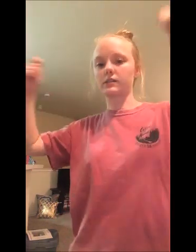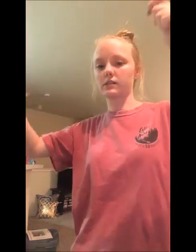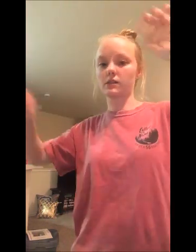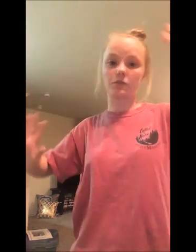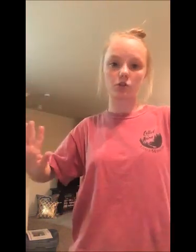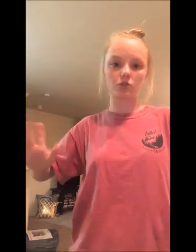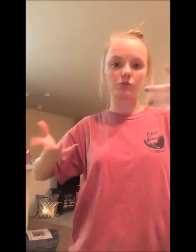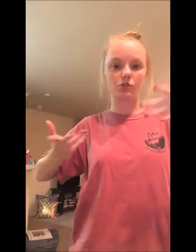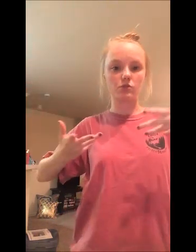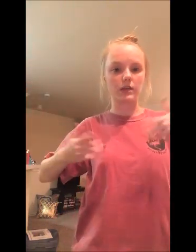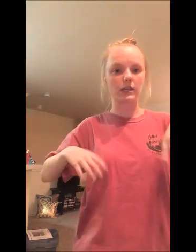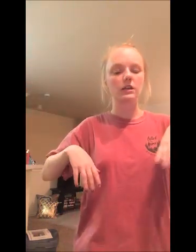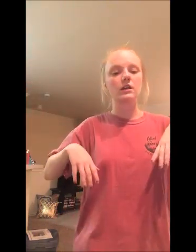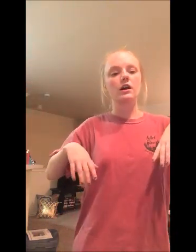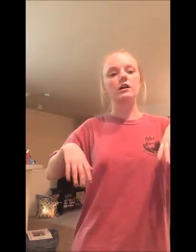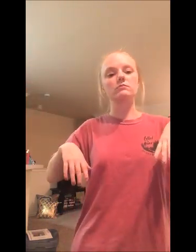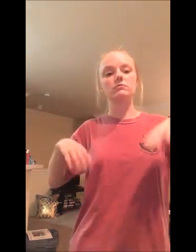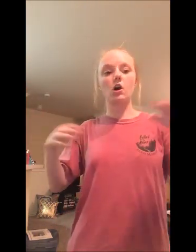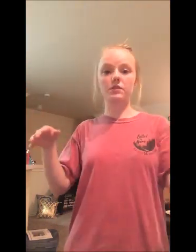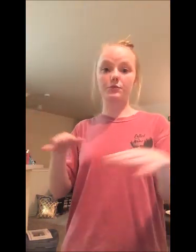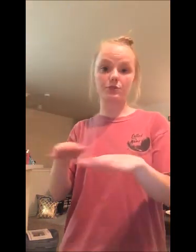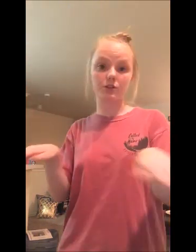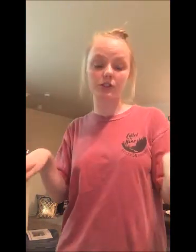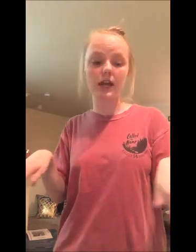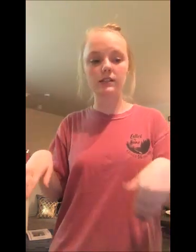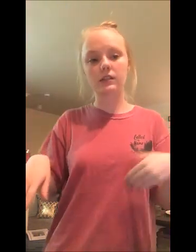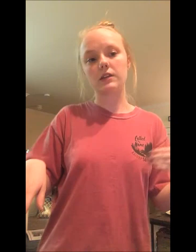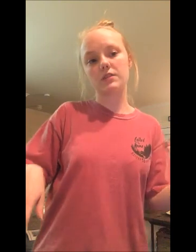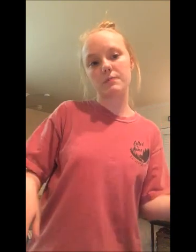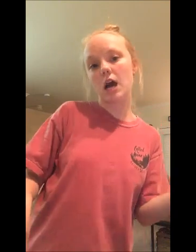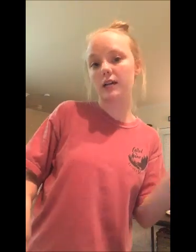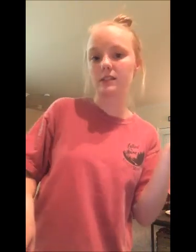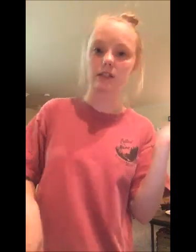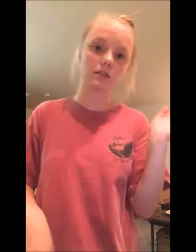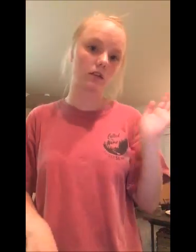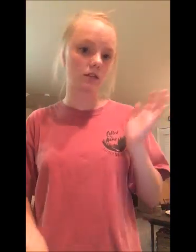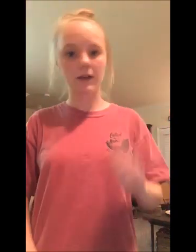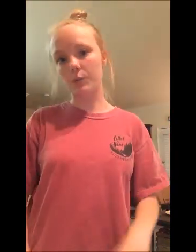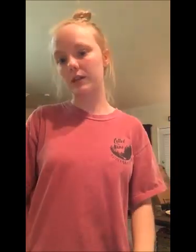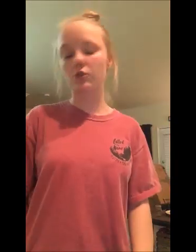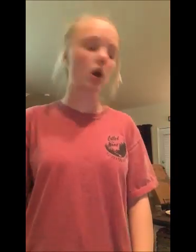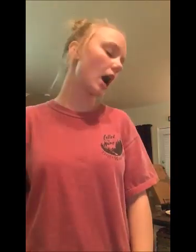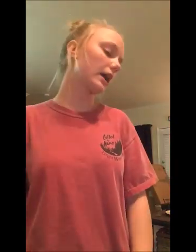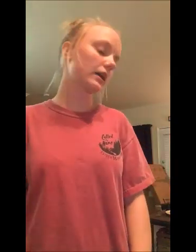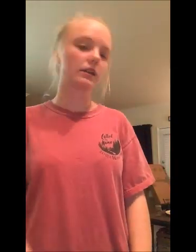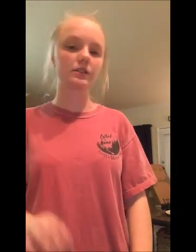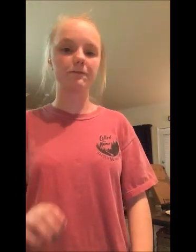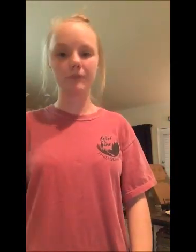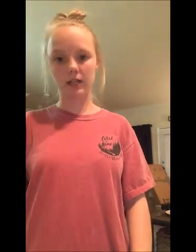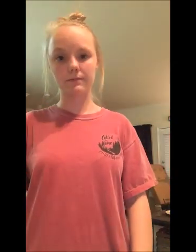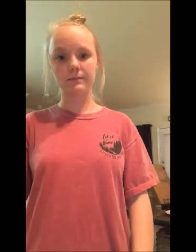necklaces, if y'all choose to do that, on the retreaters' necks and give them hugs, and everybody's crying, and it's fun.